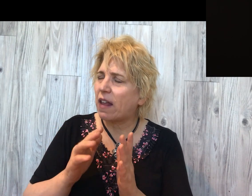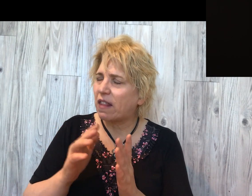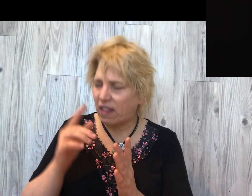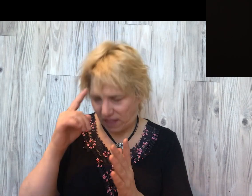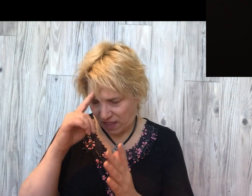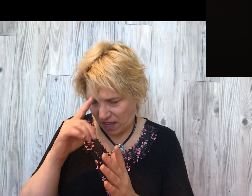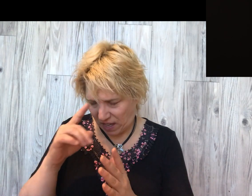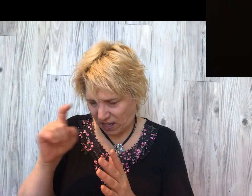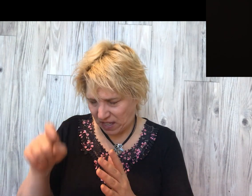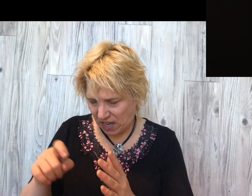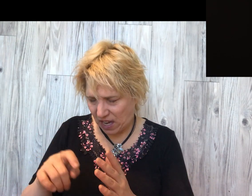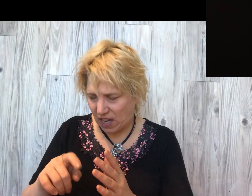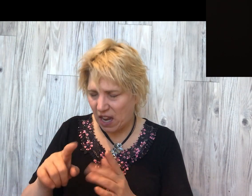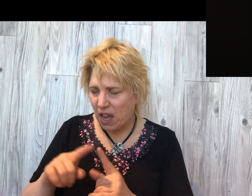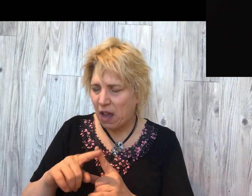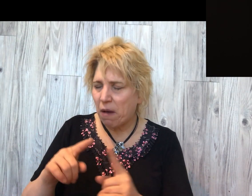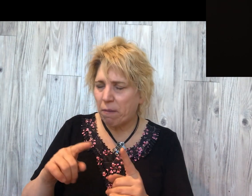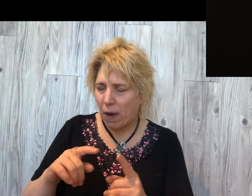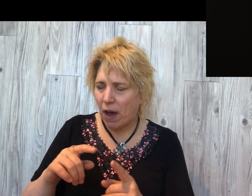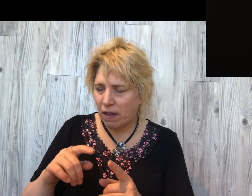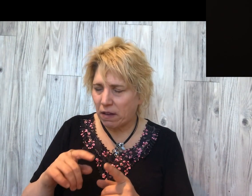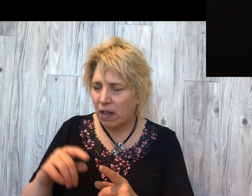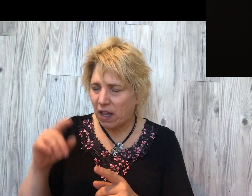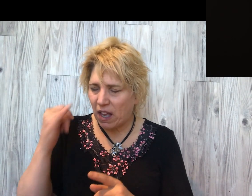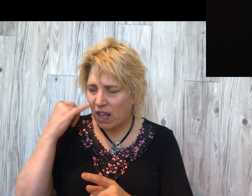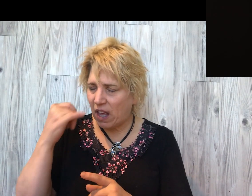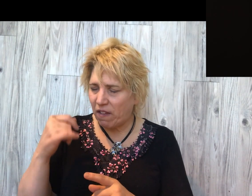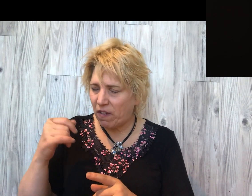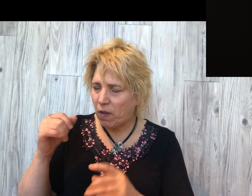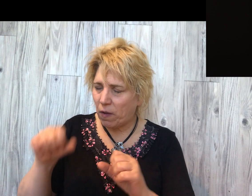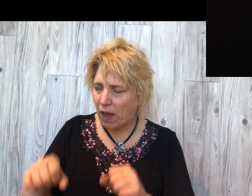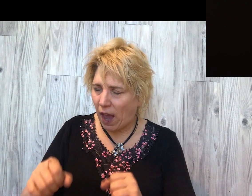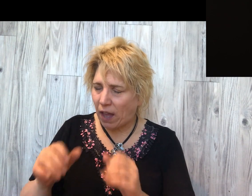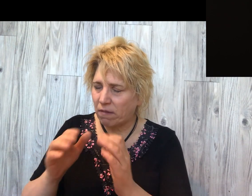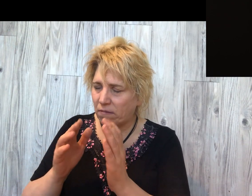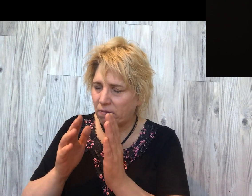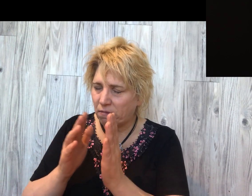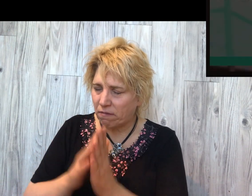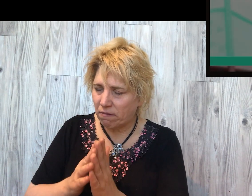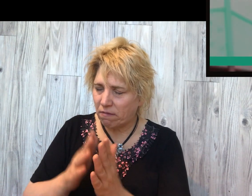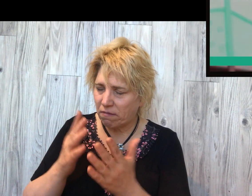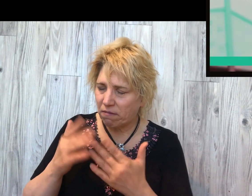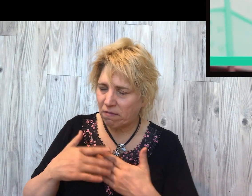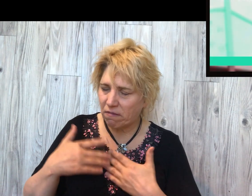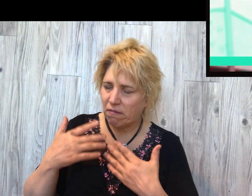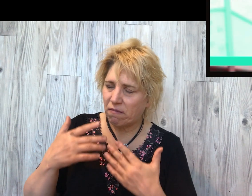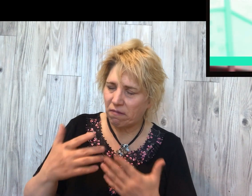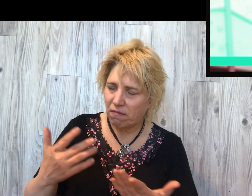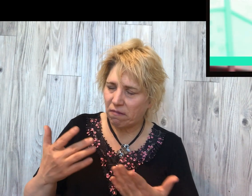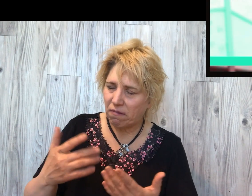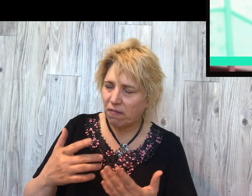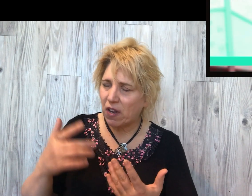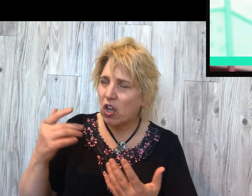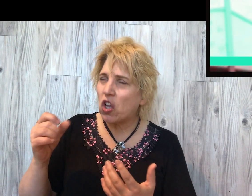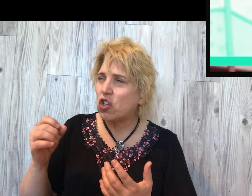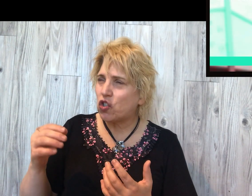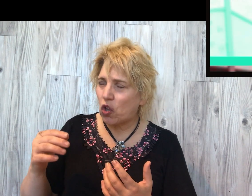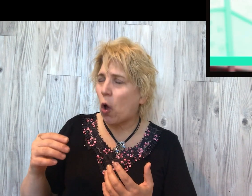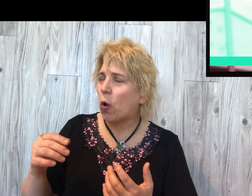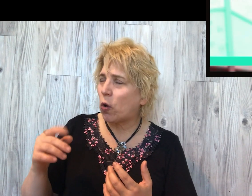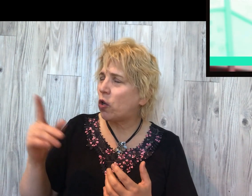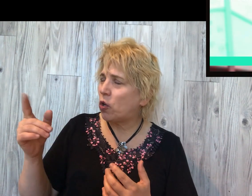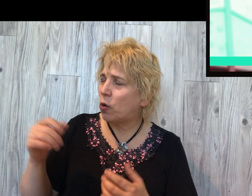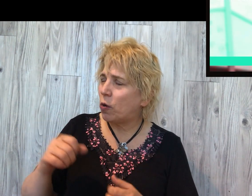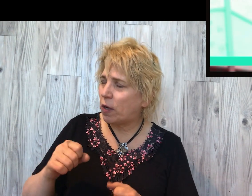but admit that they need it. Which is the fourth takeaway. Don't miss out on mercy simply because